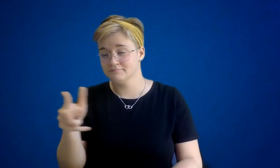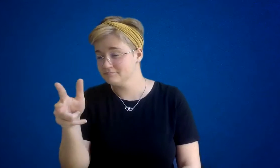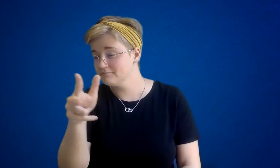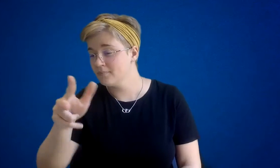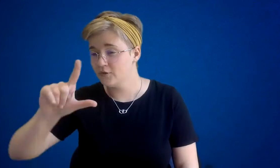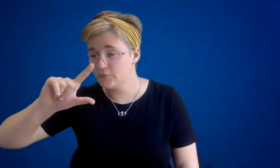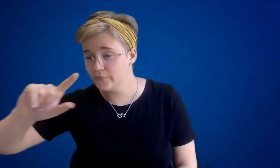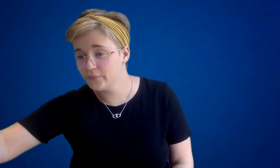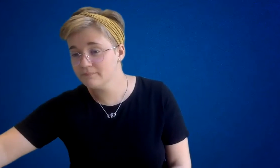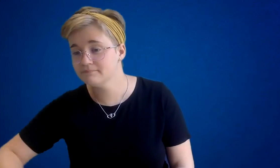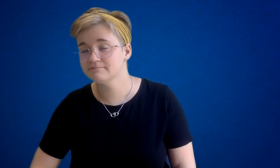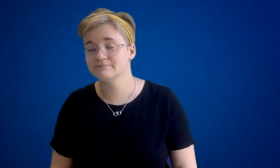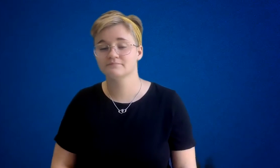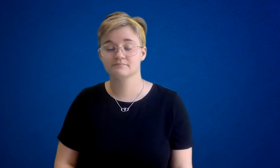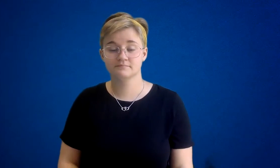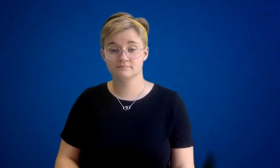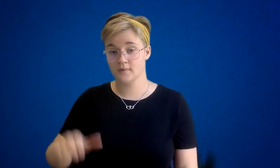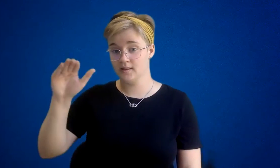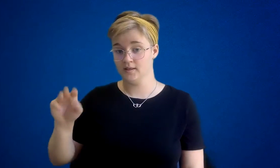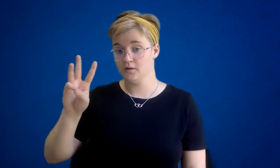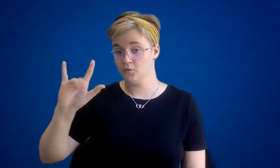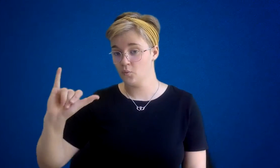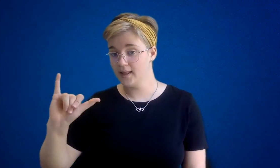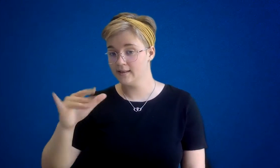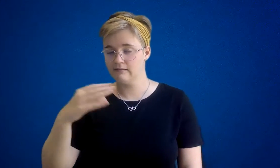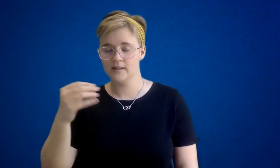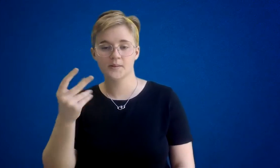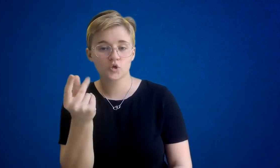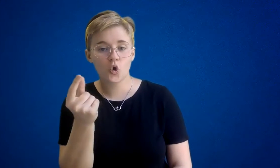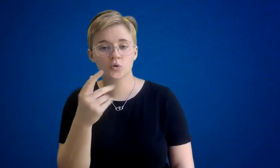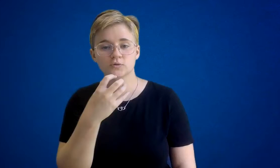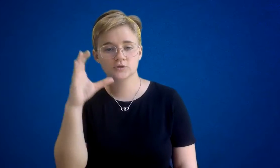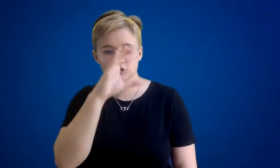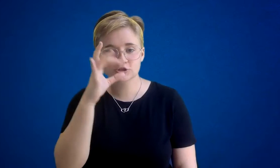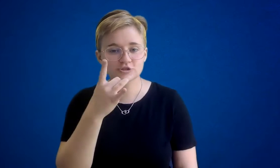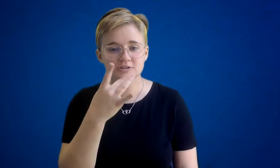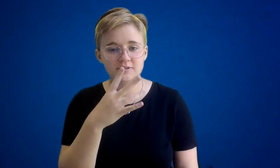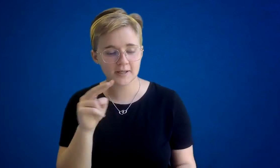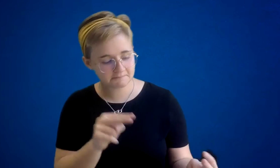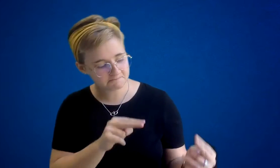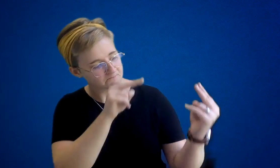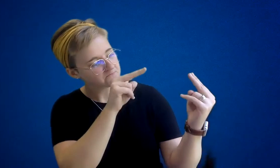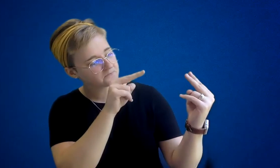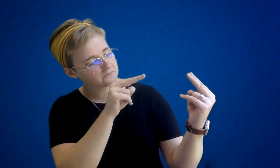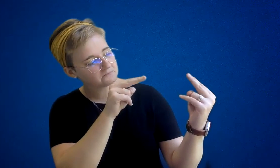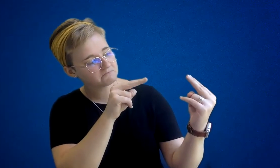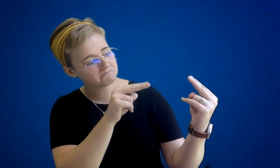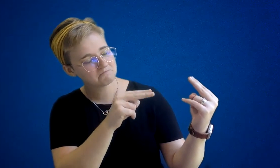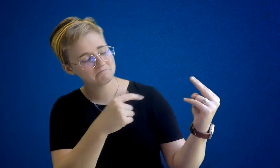dust. Little Willie and Searchlight looked at each other, and then Little Willie broke out laughing.